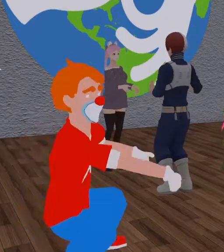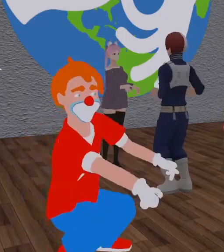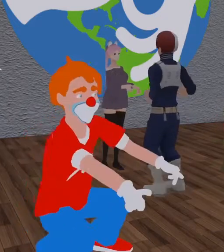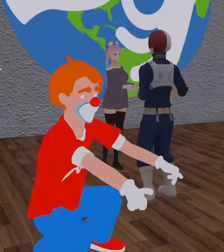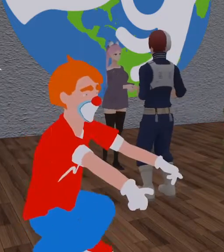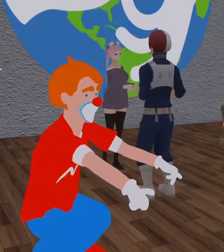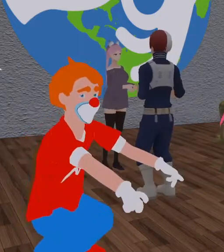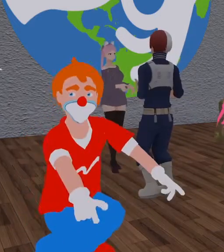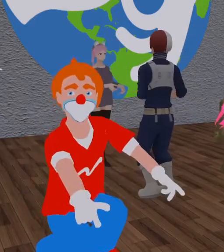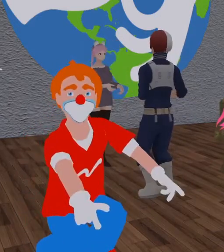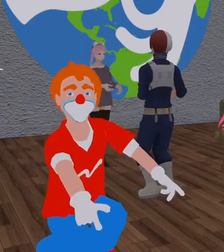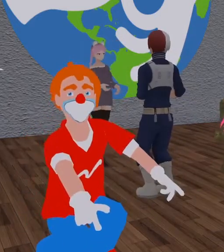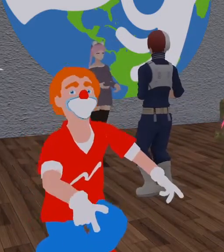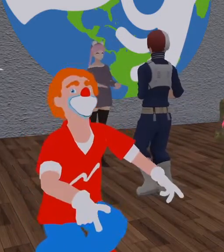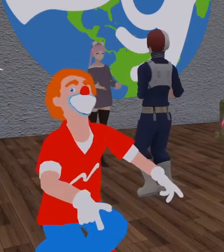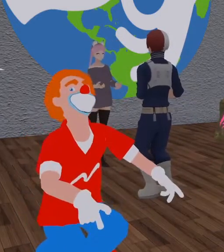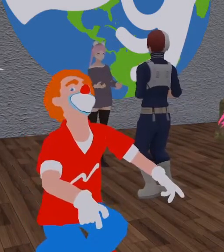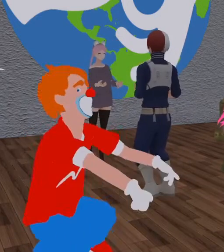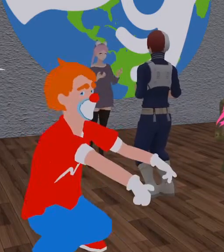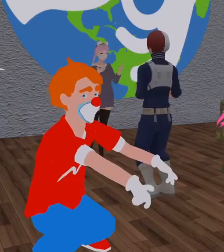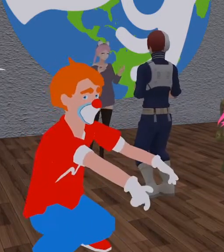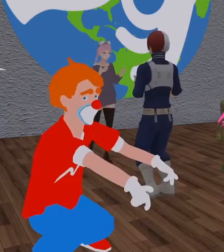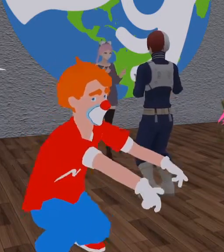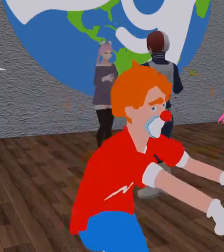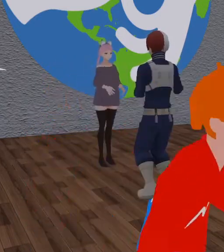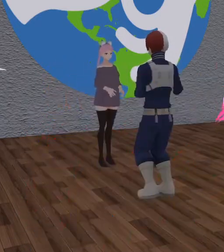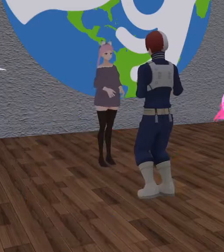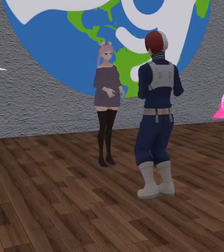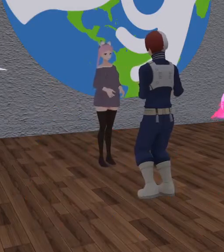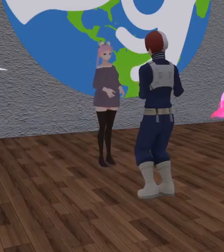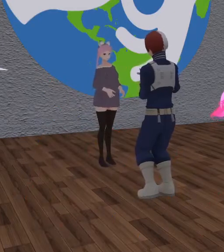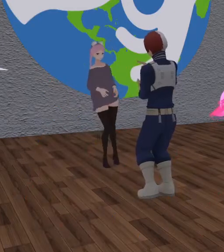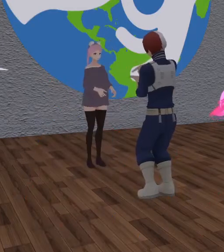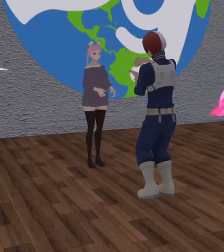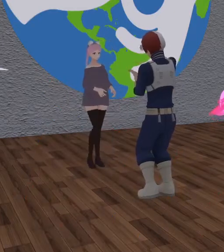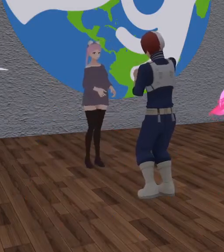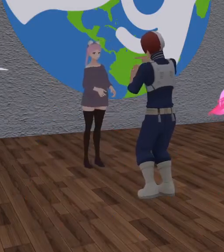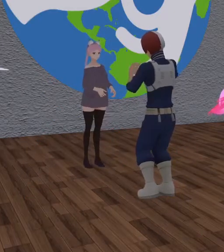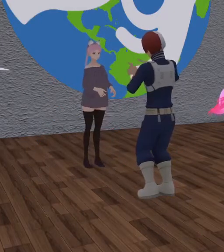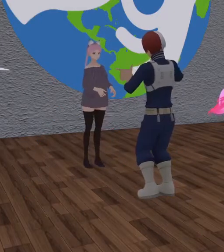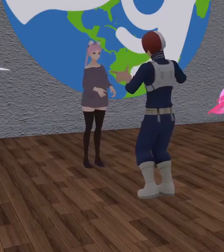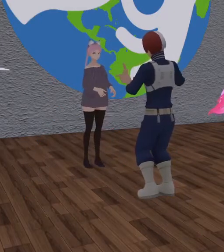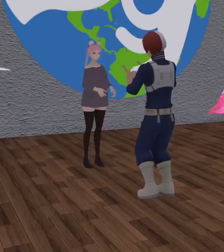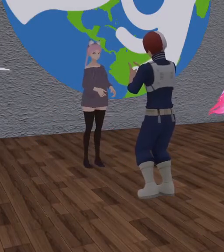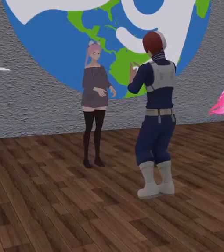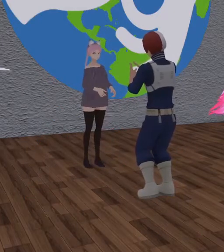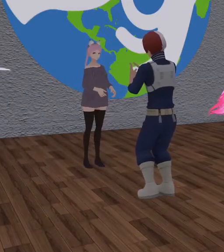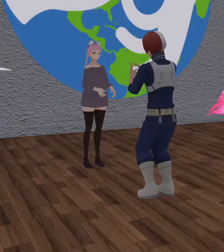The wishing restaurant. yeah. Like you are not asking for food, but Yeah, Index wishing for can't it. actually do the thumb thing either, great. Yeah, sadly. I wish to not have to pay.